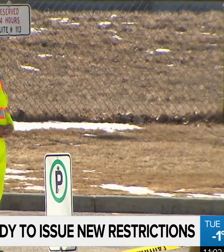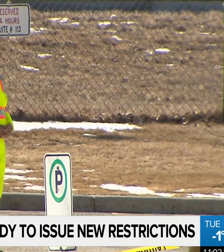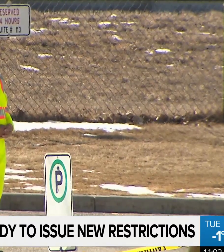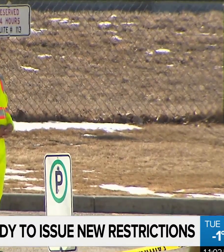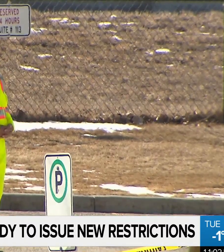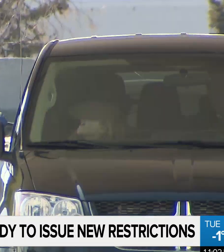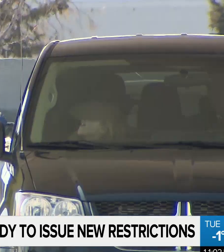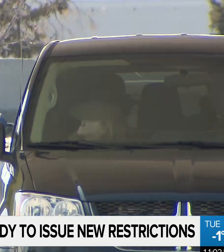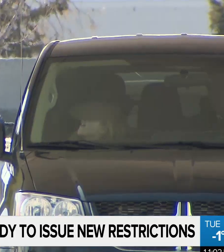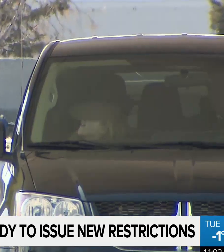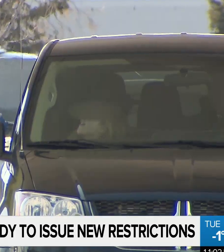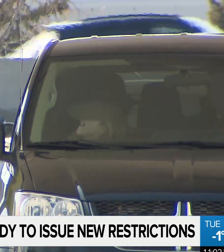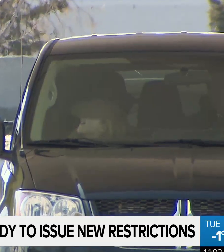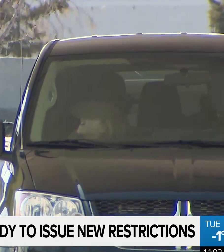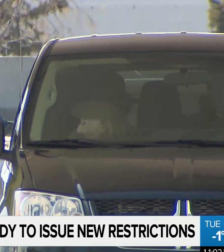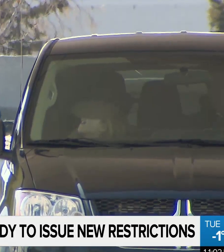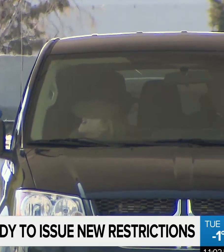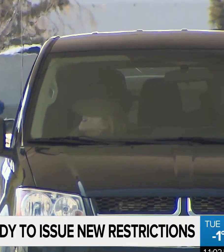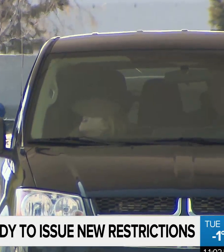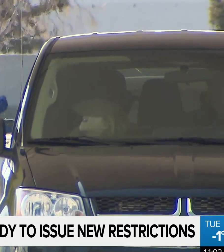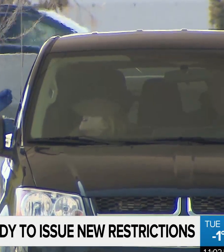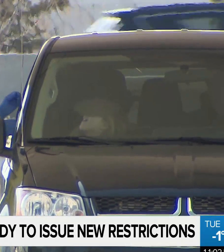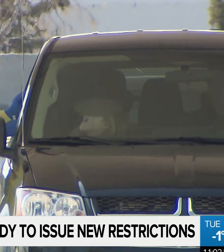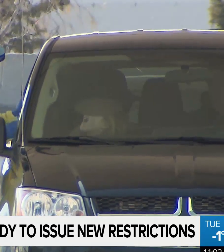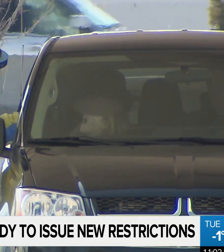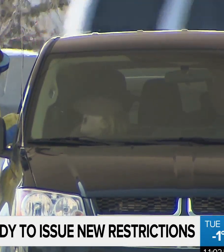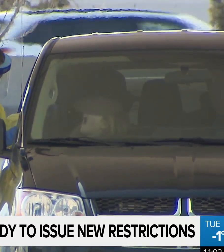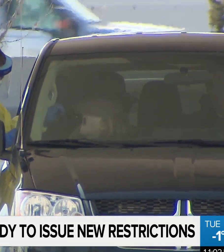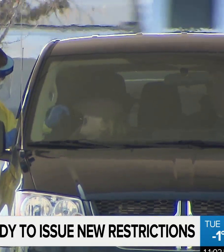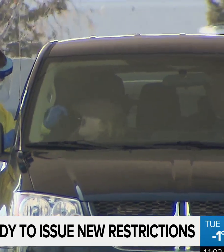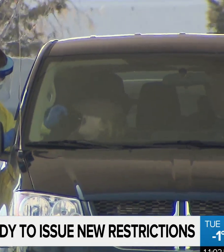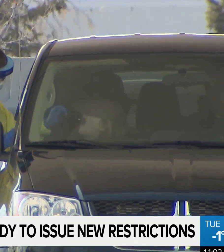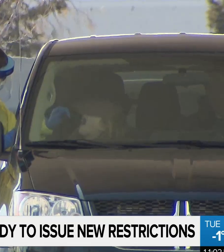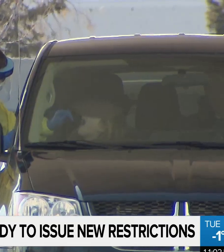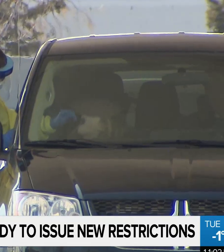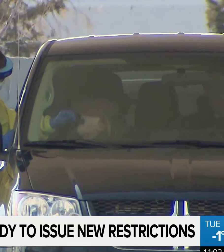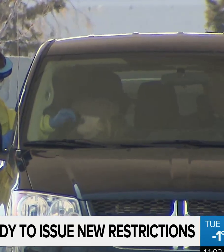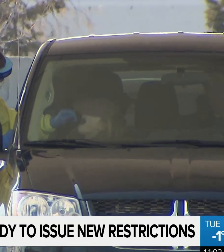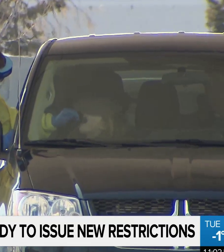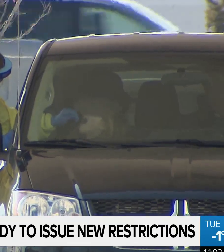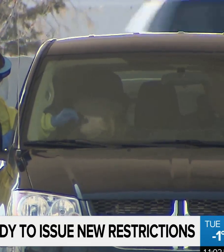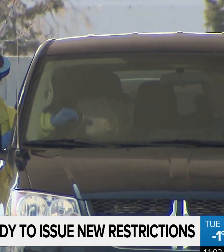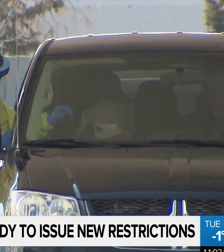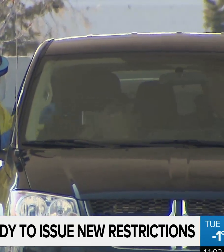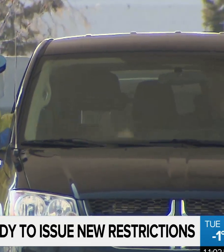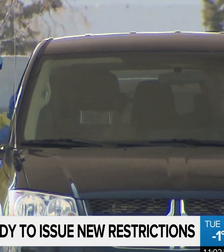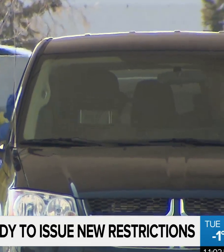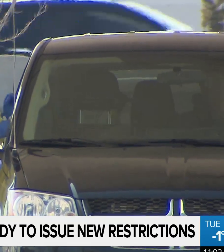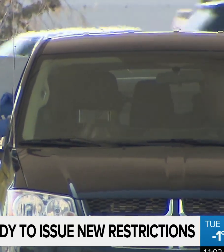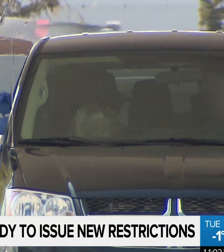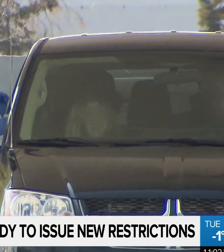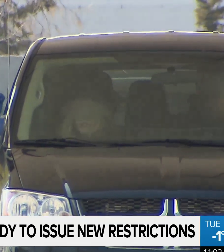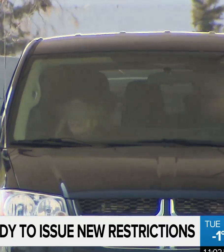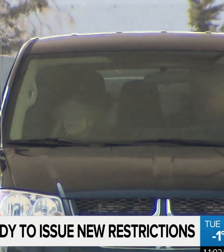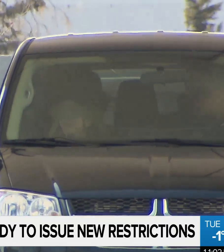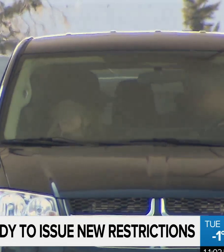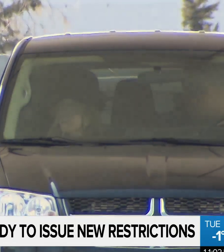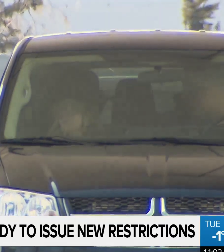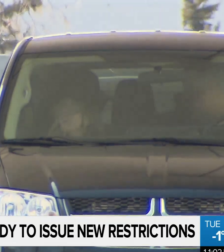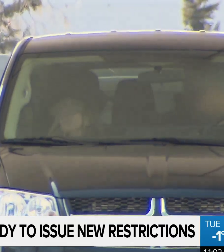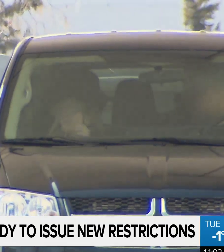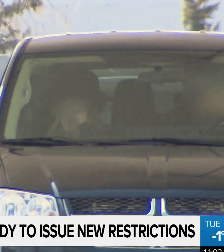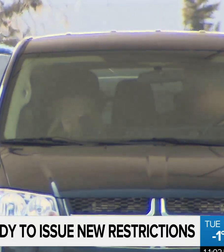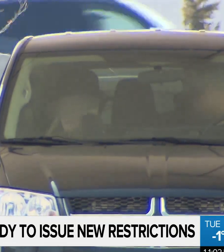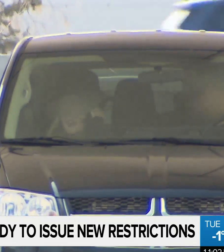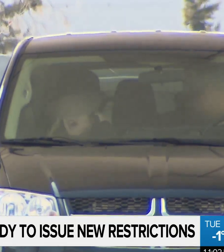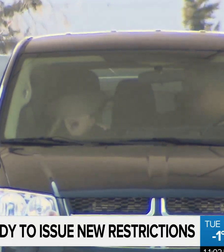alert, the province is changing who can be tested to help reduce the wait time put on school staff, parents, and students. Effective